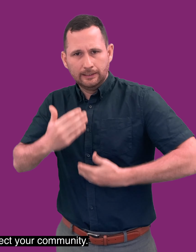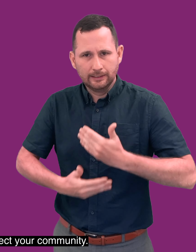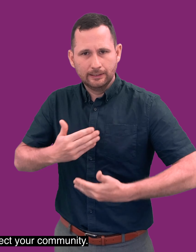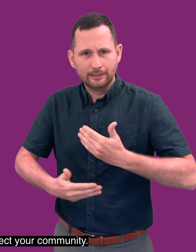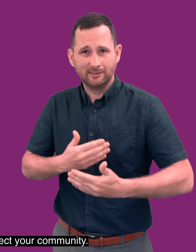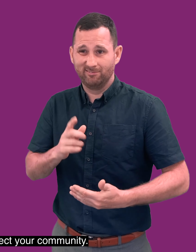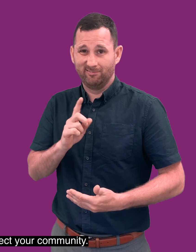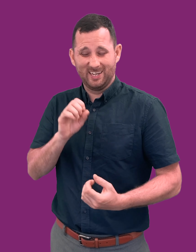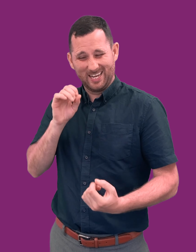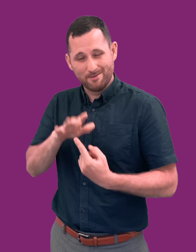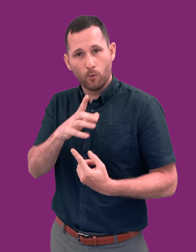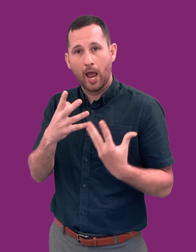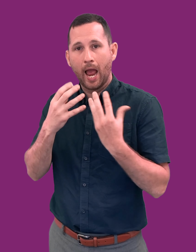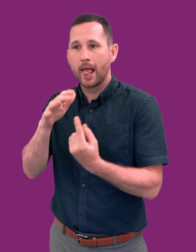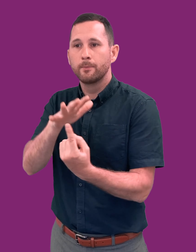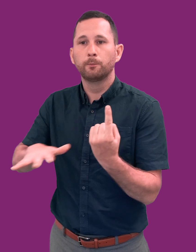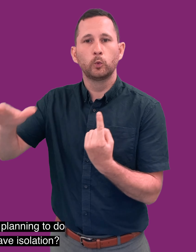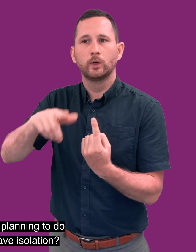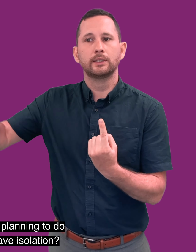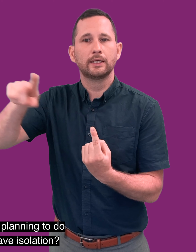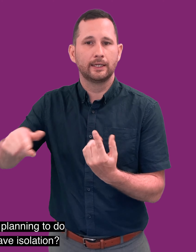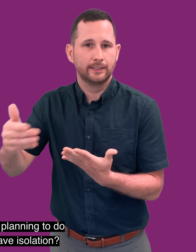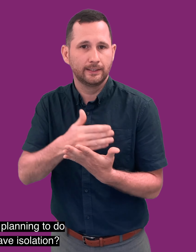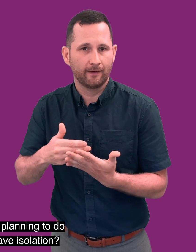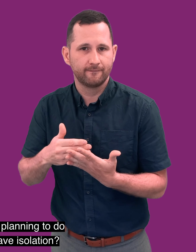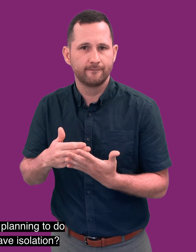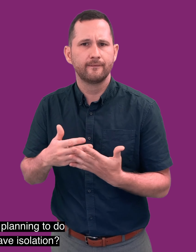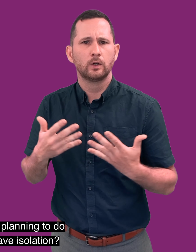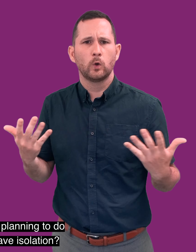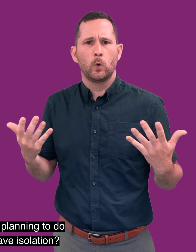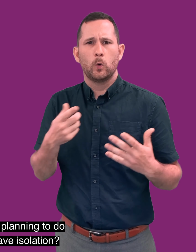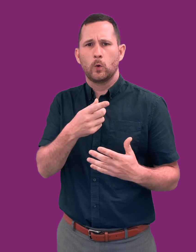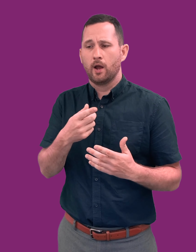community. What are you planning to do when you leave isolation?